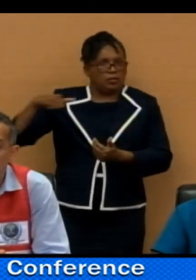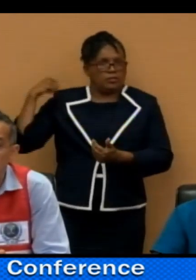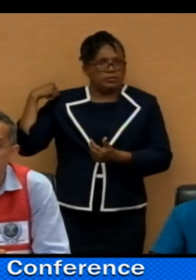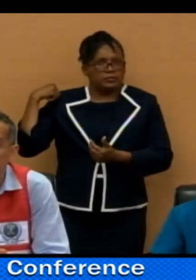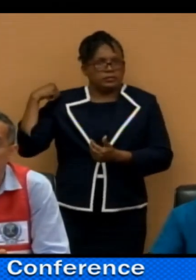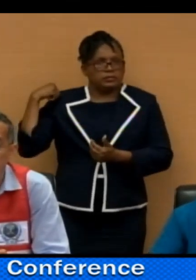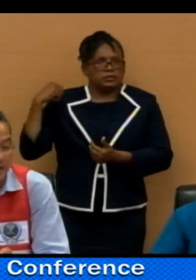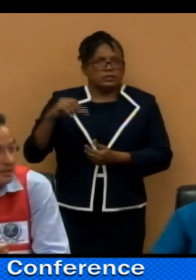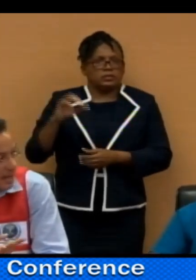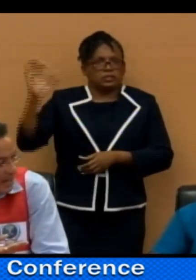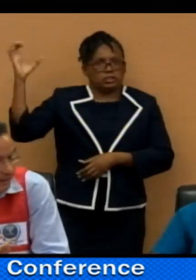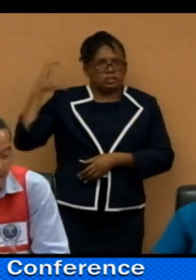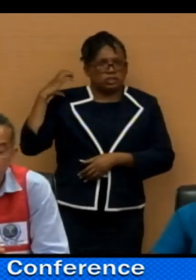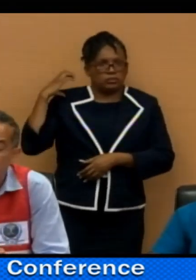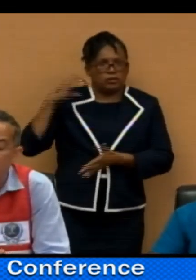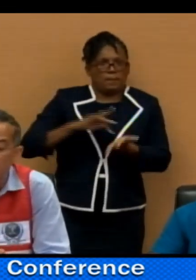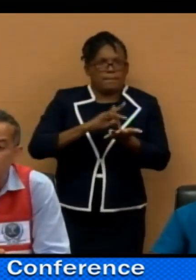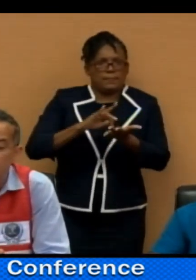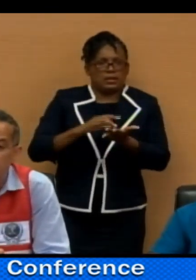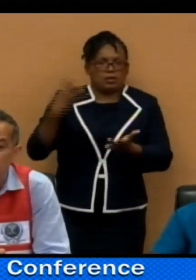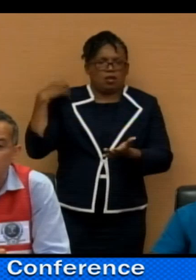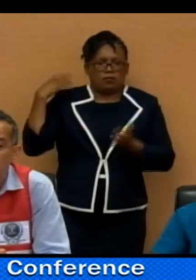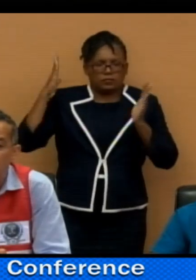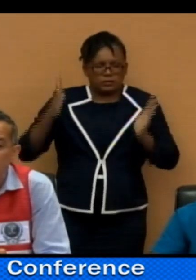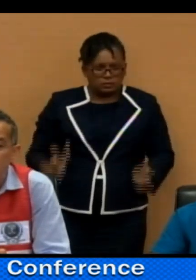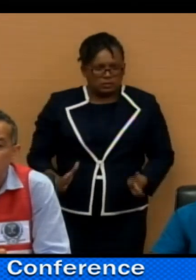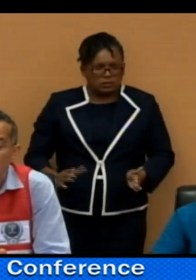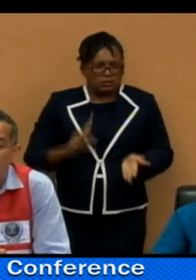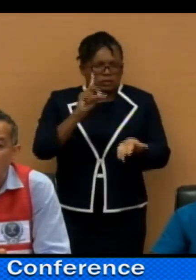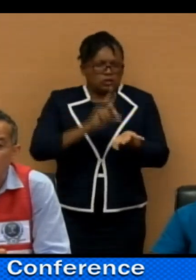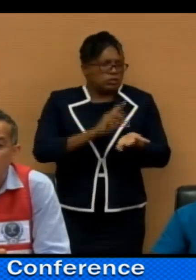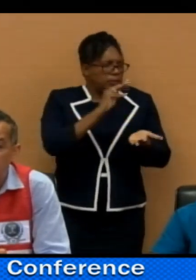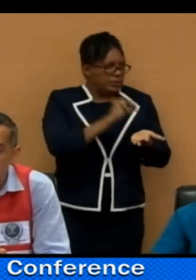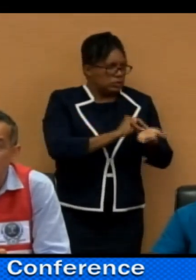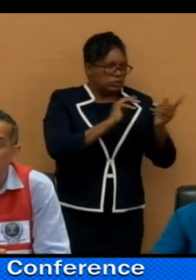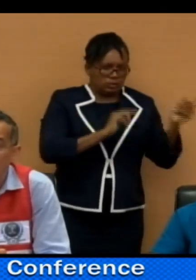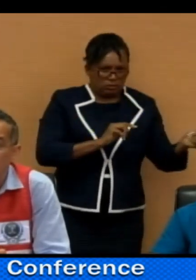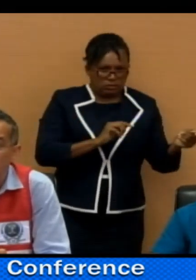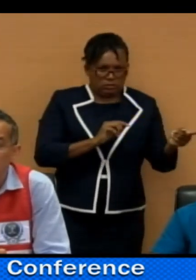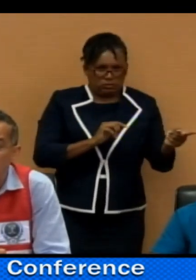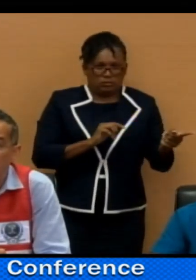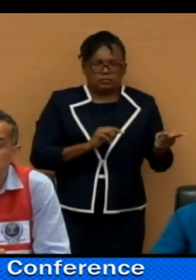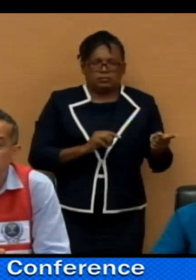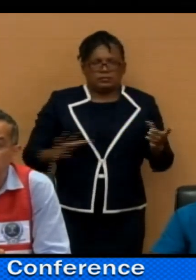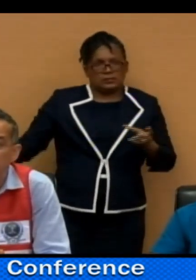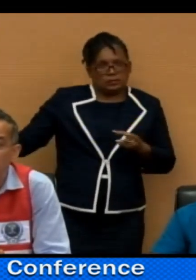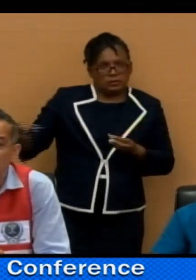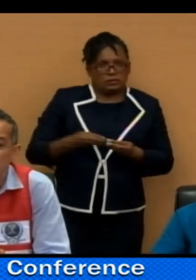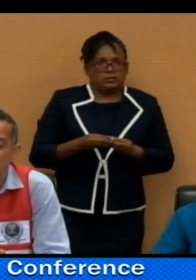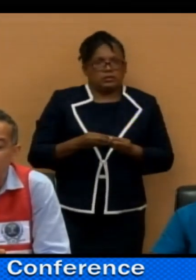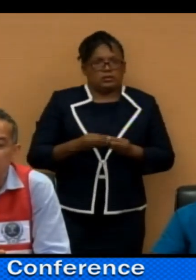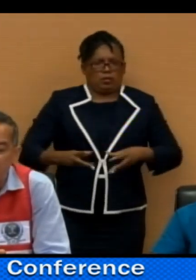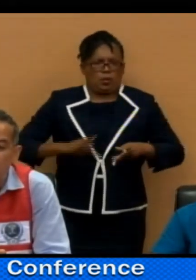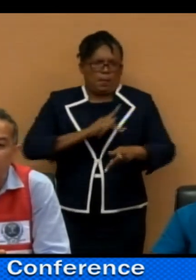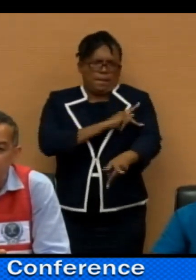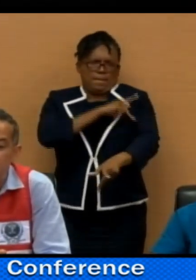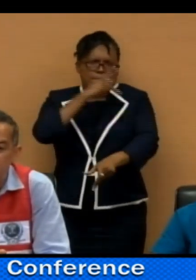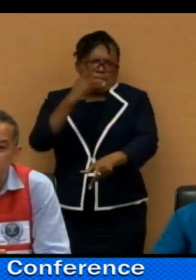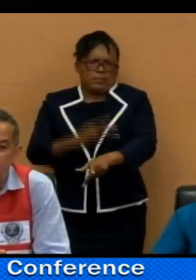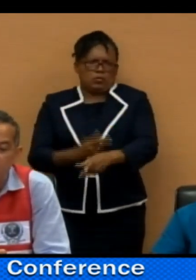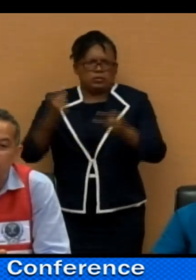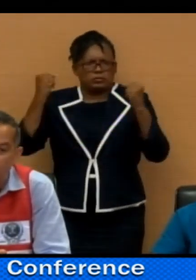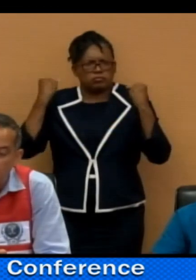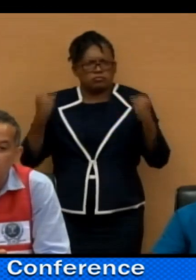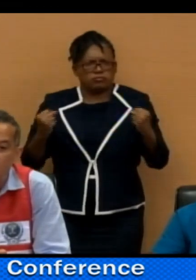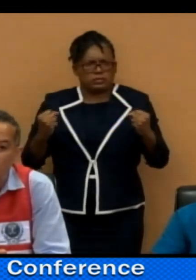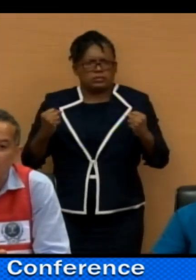CMO, Chief Medical Officer, and Dr. George Mitchell, additional powers and strength which we intend to exercise